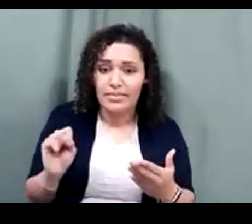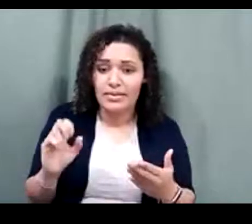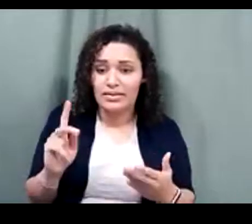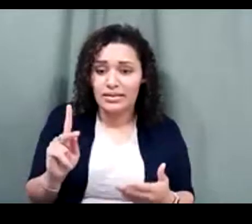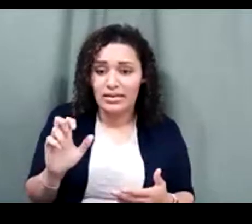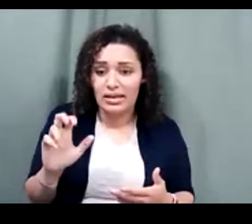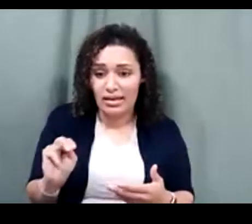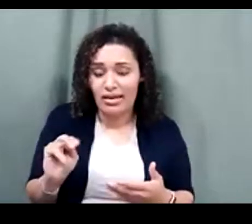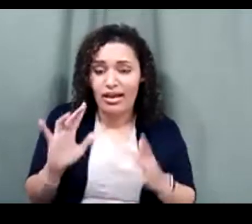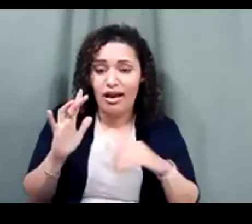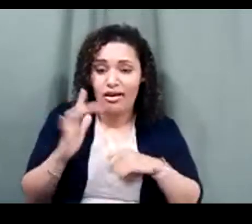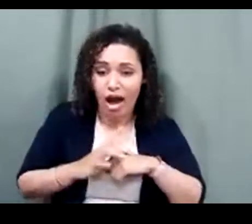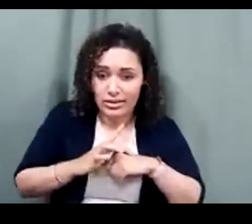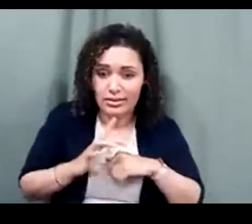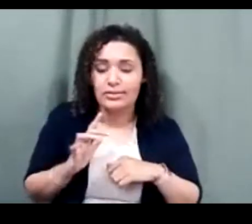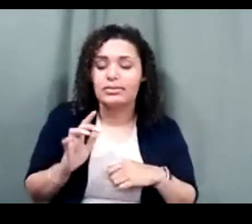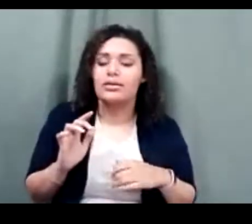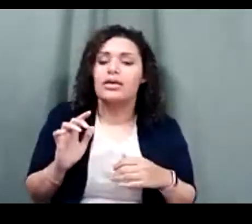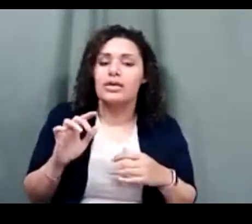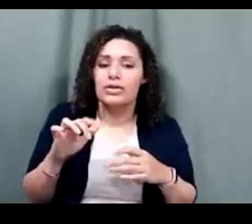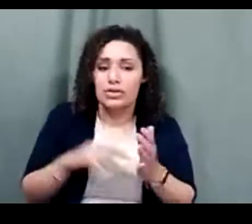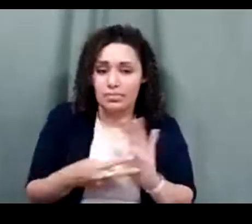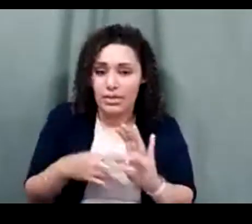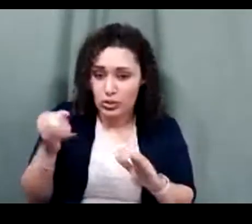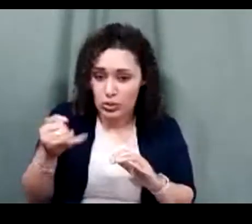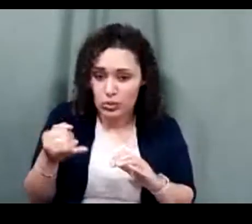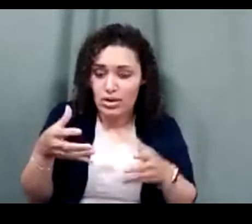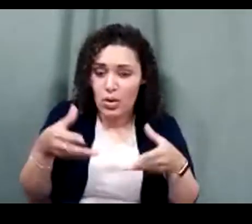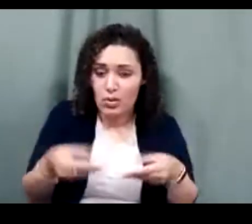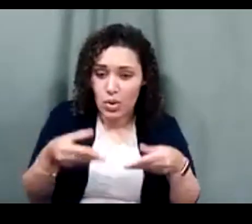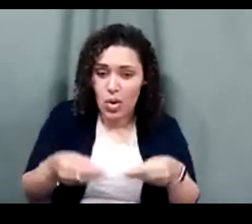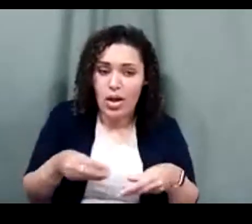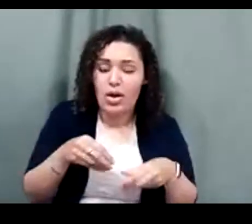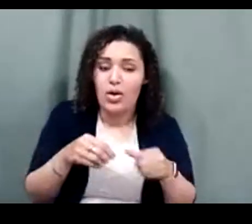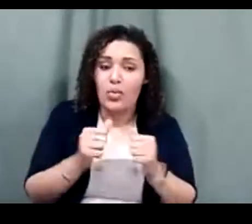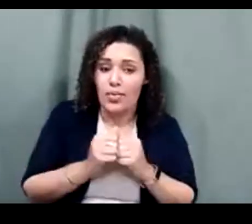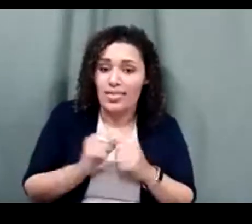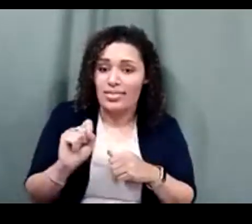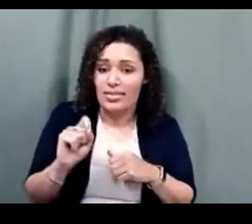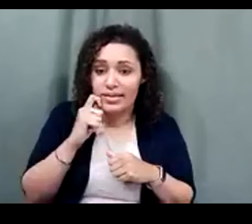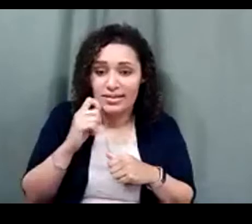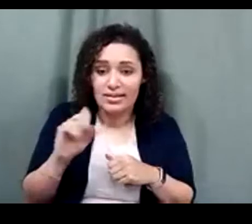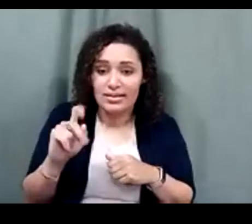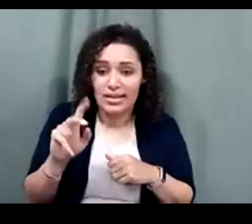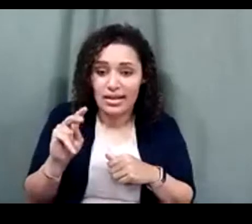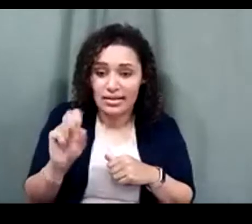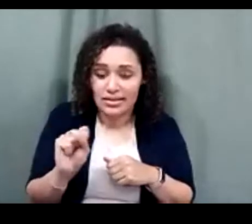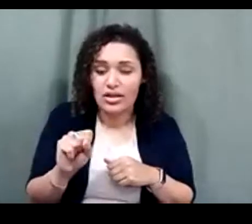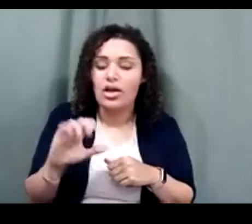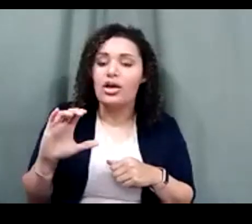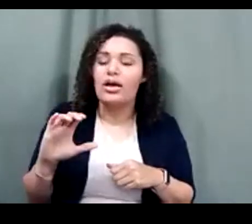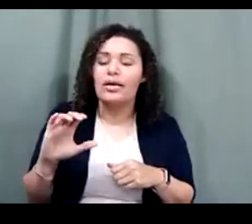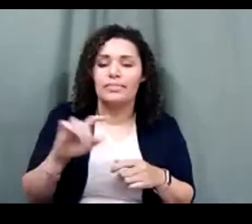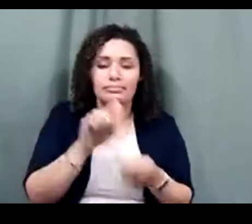the ability to have the juice soaking the outsides of the skins. Chardonnay in particular is good for this. You get some